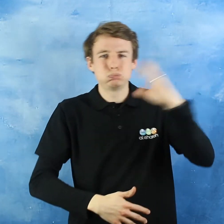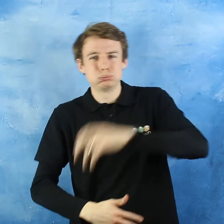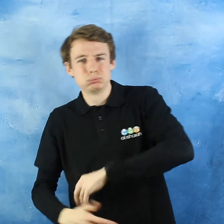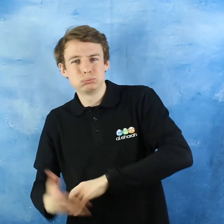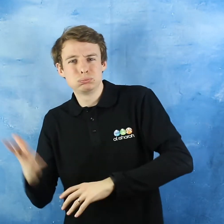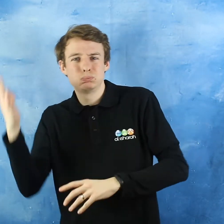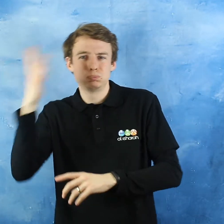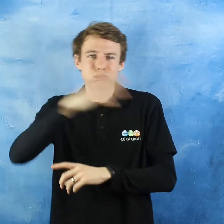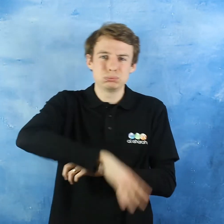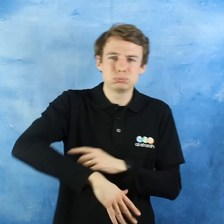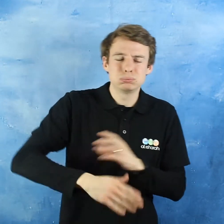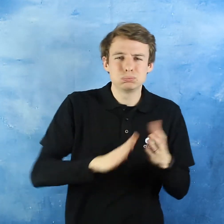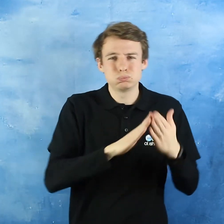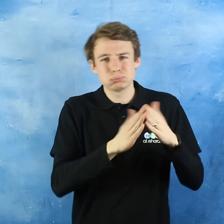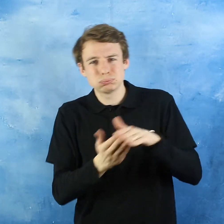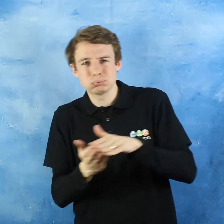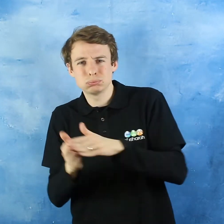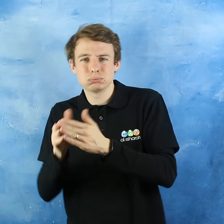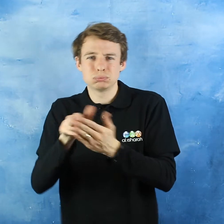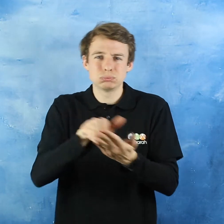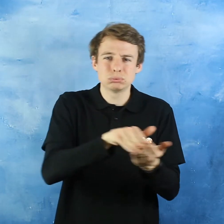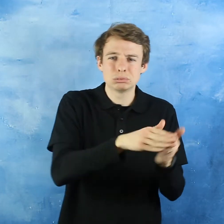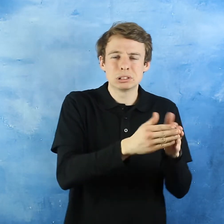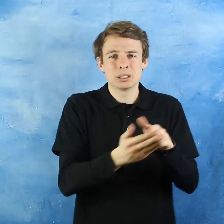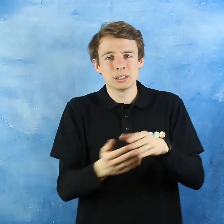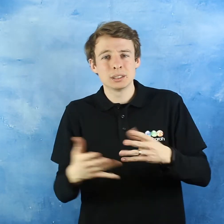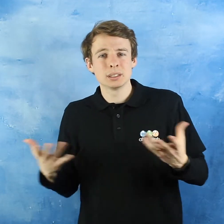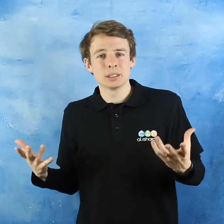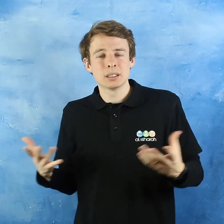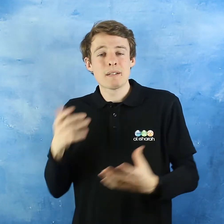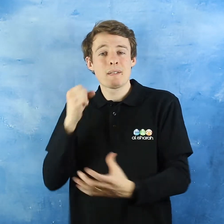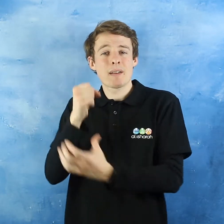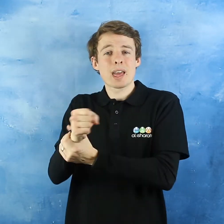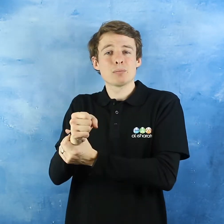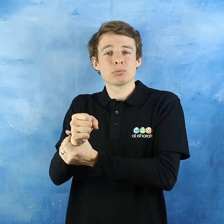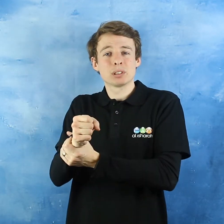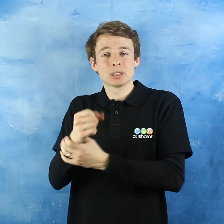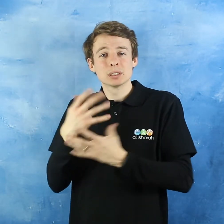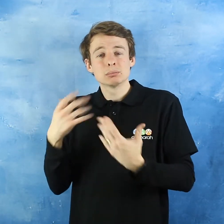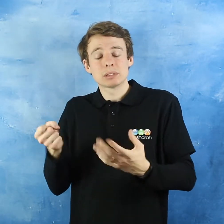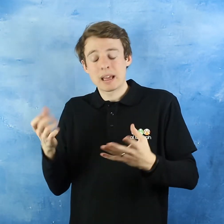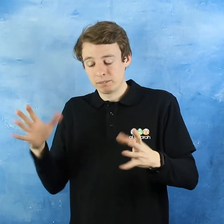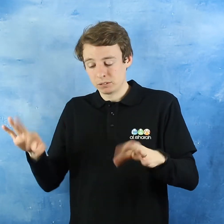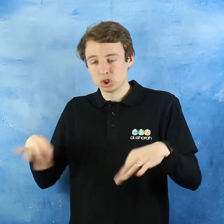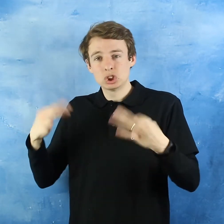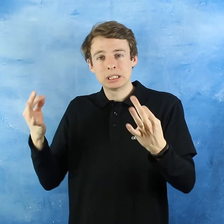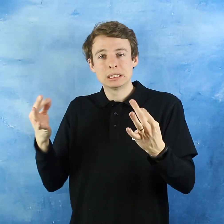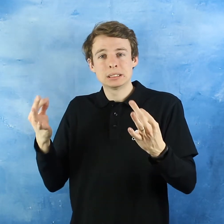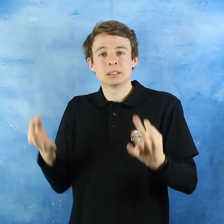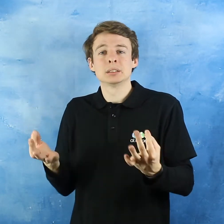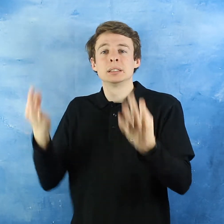his shawl, to cover his body, and he's sleeping. He's lying down, sleeping, or whatever he's doing, Allah knows. And they